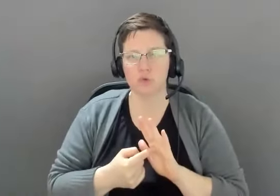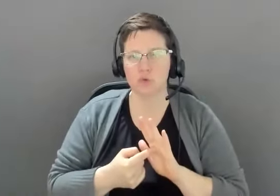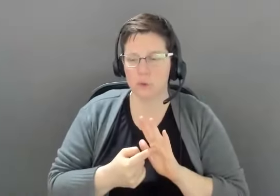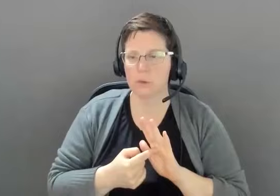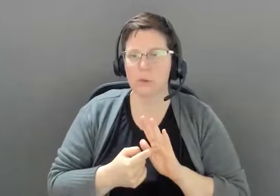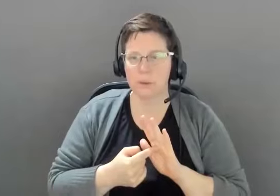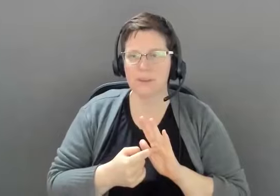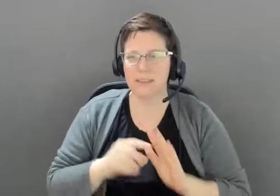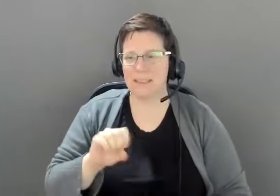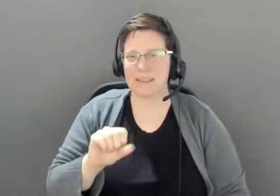assault victims.